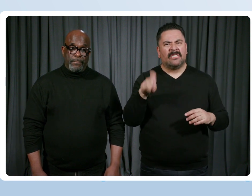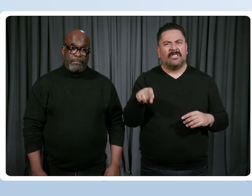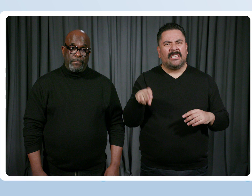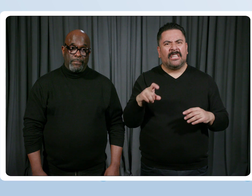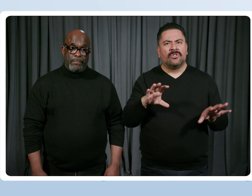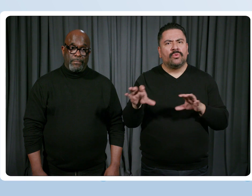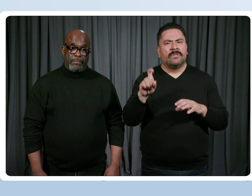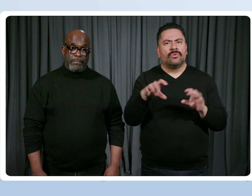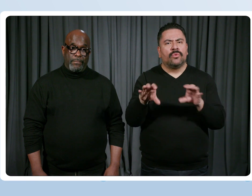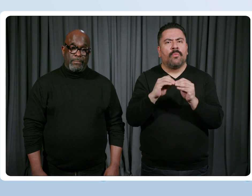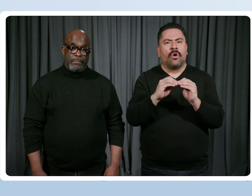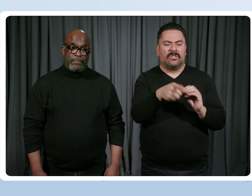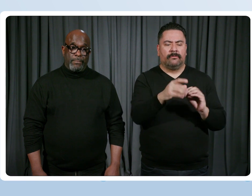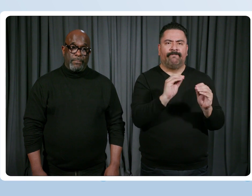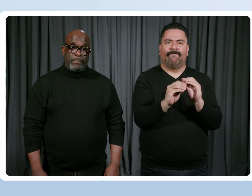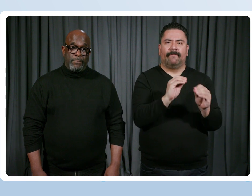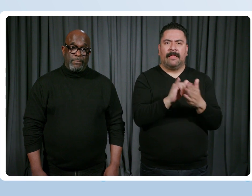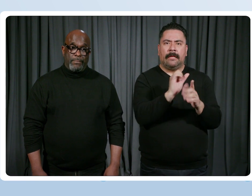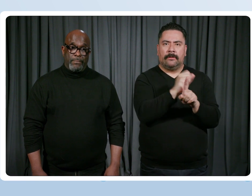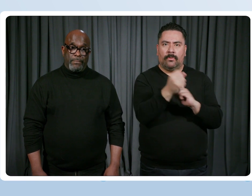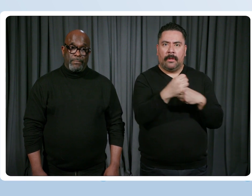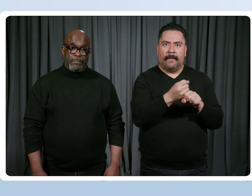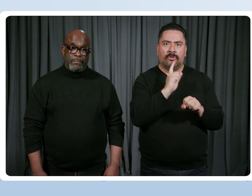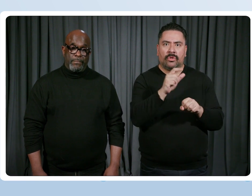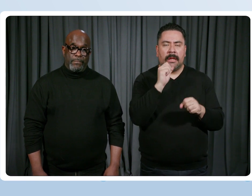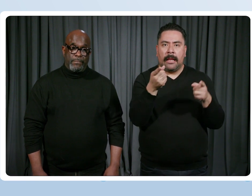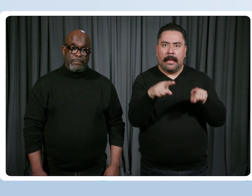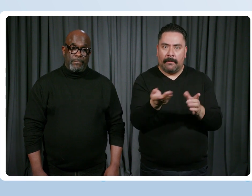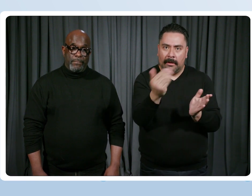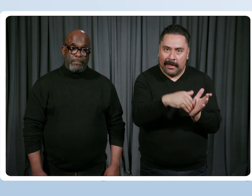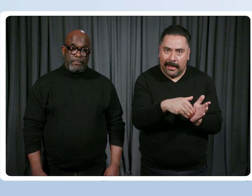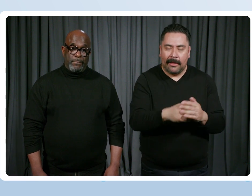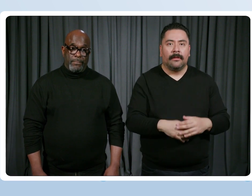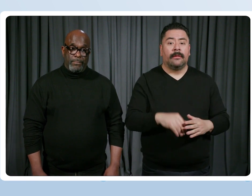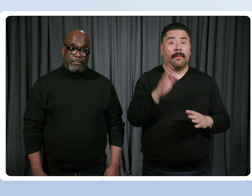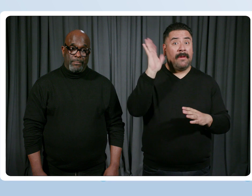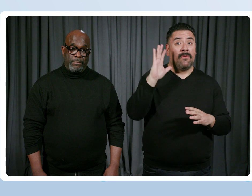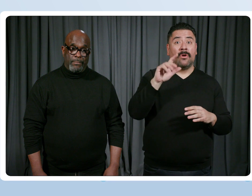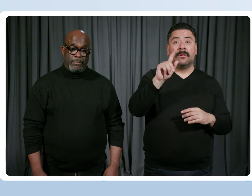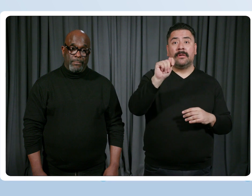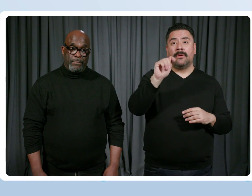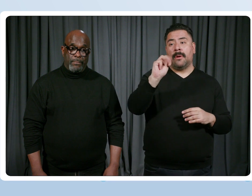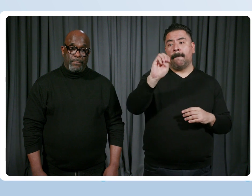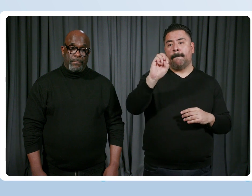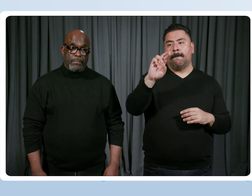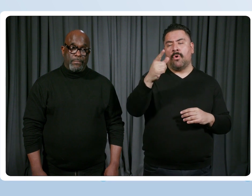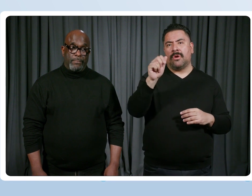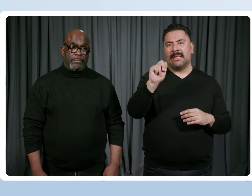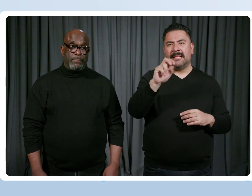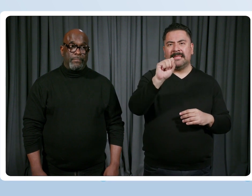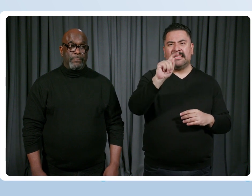do something more and rectify the situation and ensure that it wouldn't happen again. And so at the time, Morgan Stasel, who was a